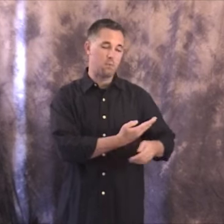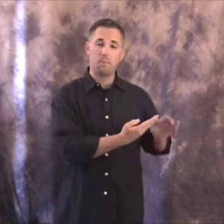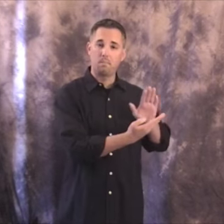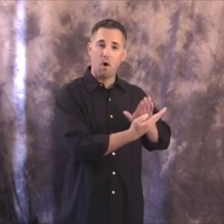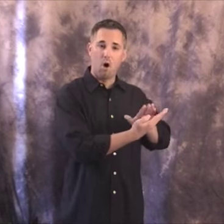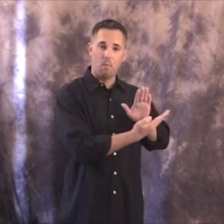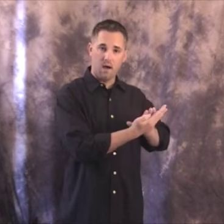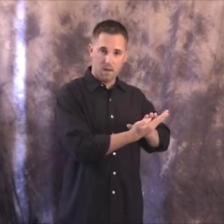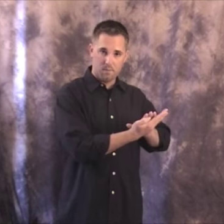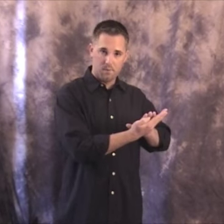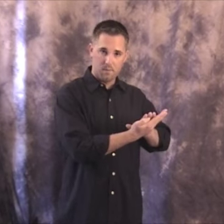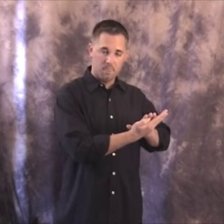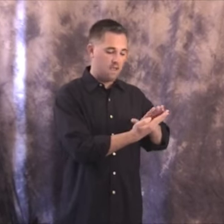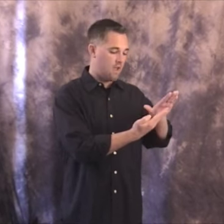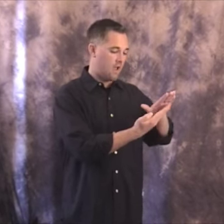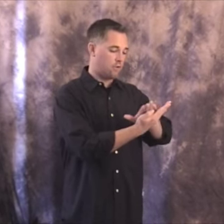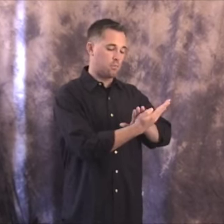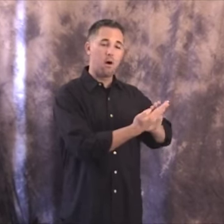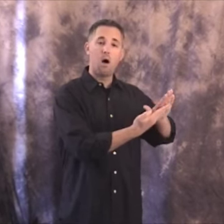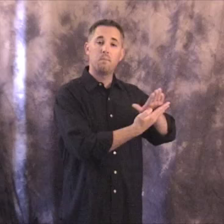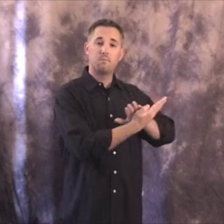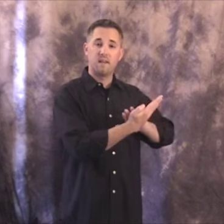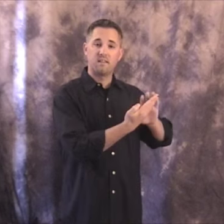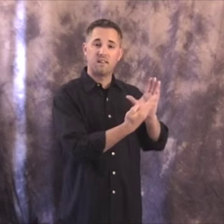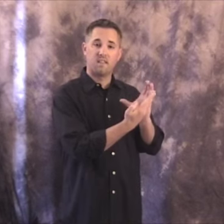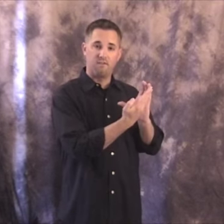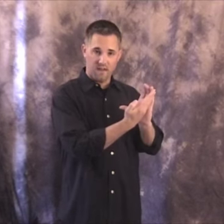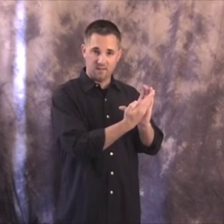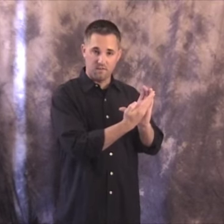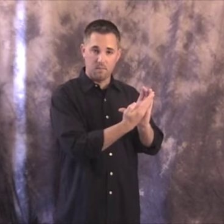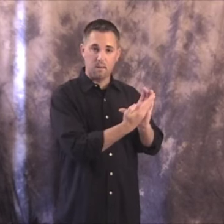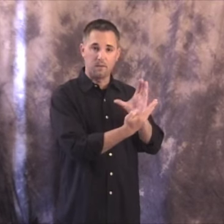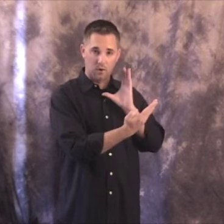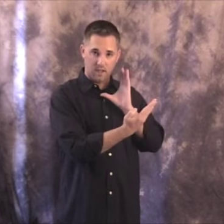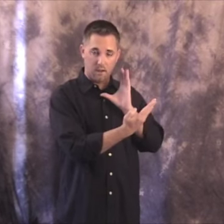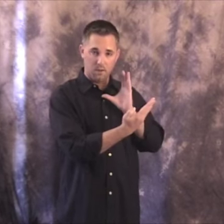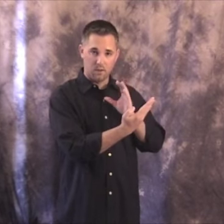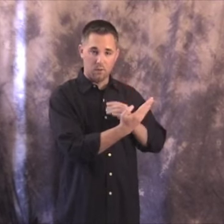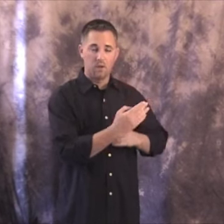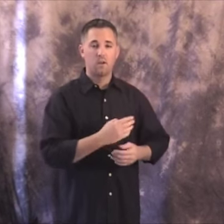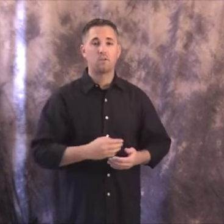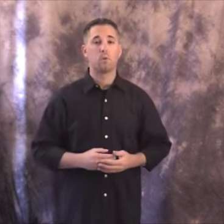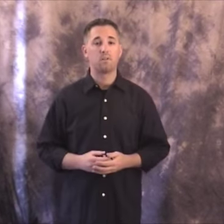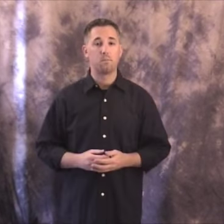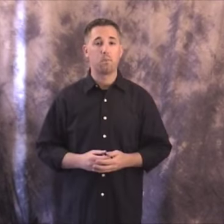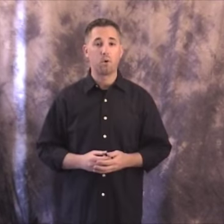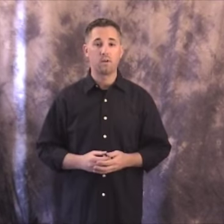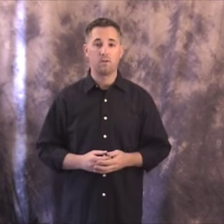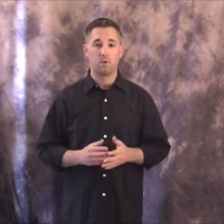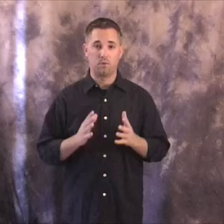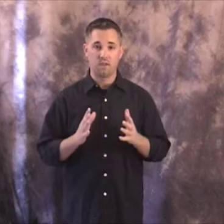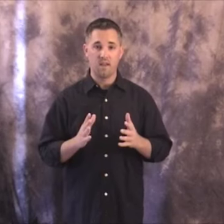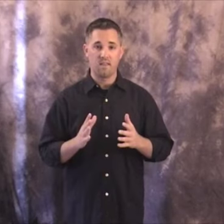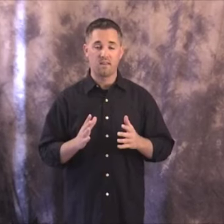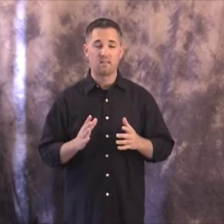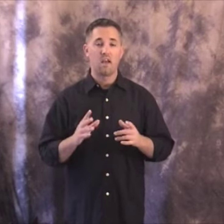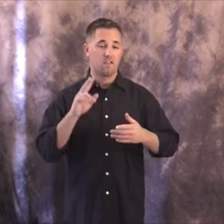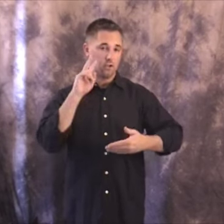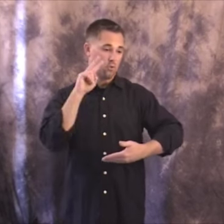be palm up. And your palm is basically the face of the baby looking up at you. So what's important is when you sign this, that you